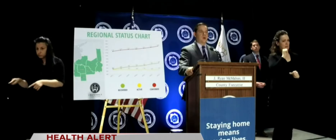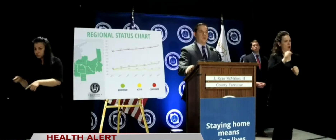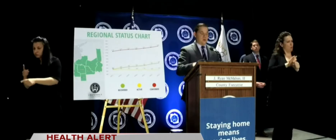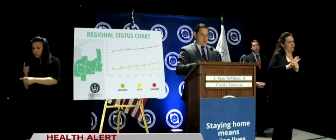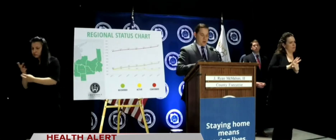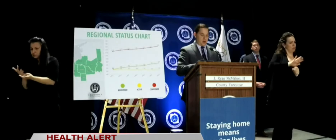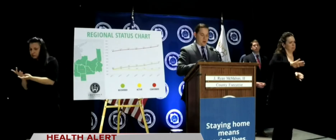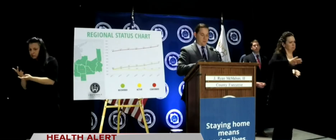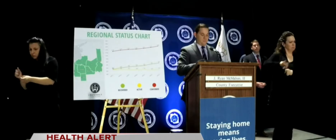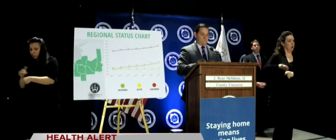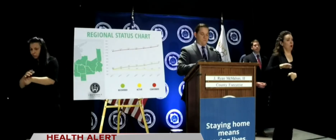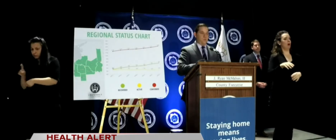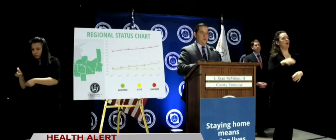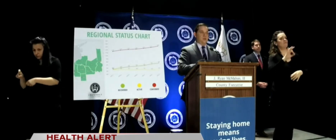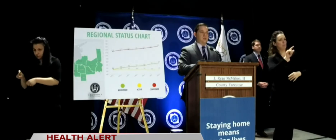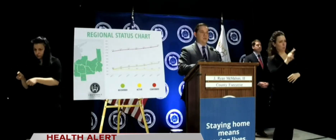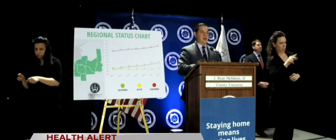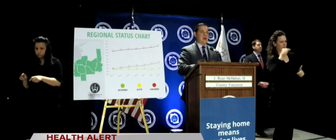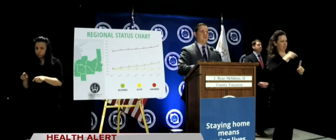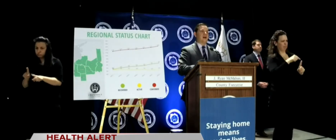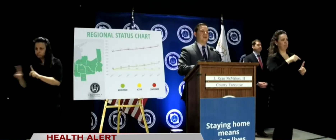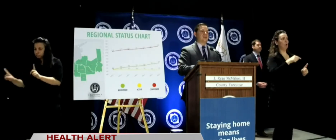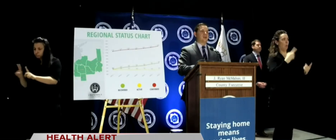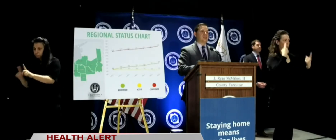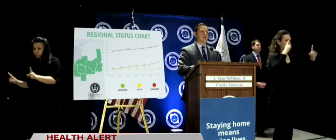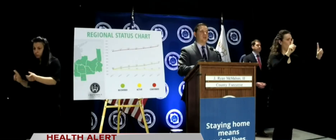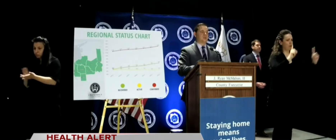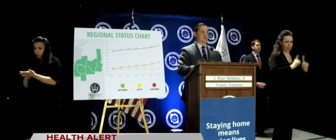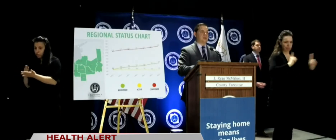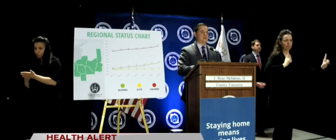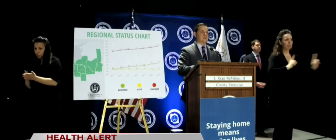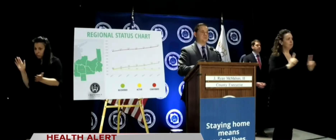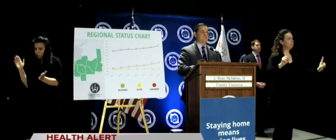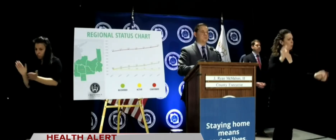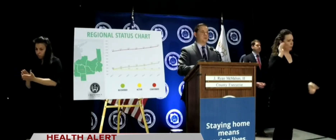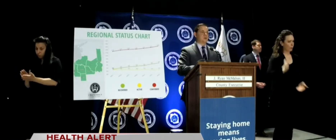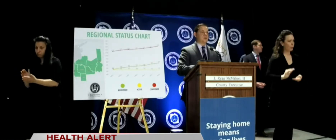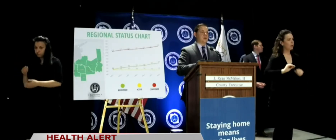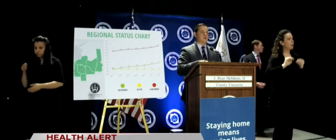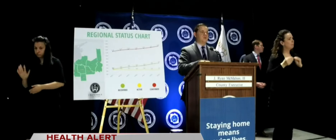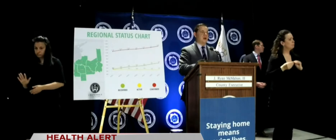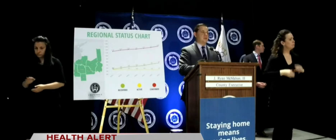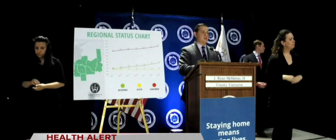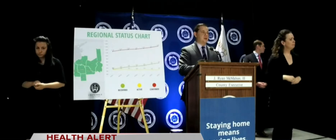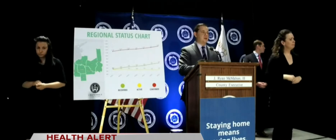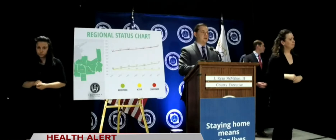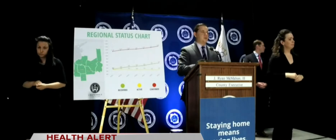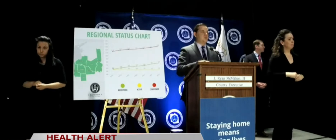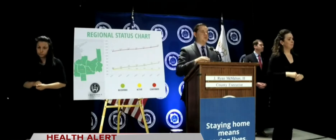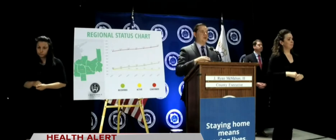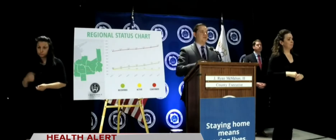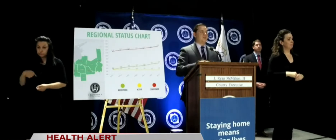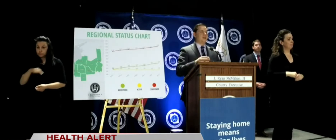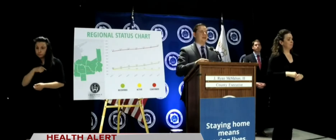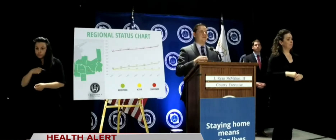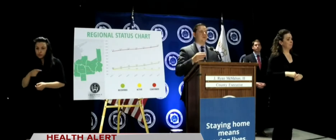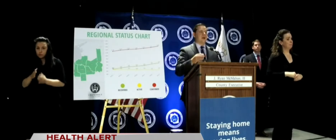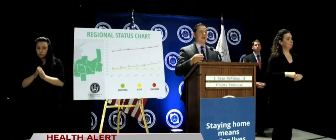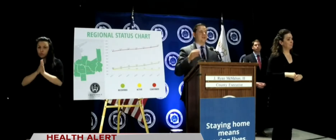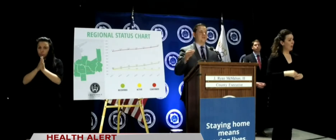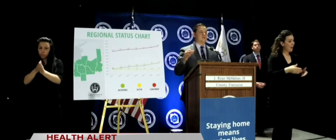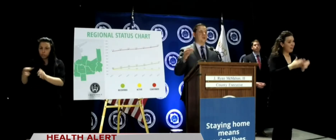to know. We had a voluntary shelter in place. It was voluntary. The government